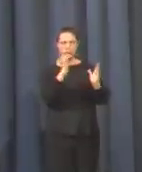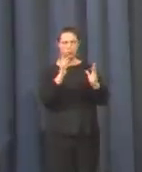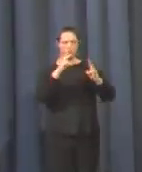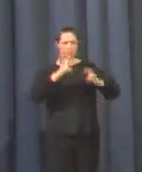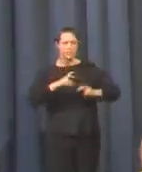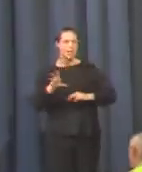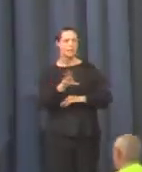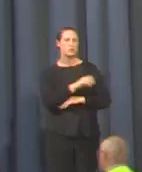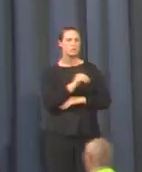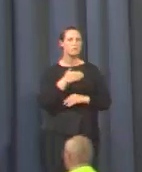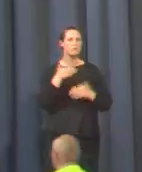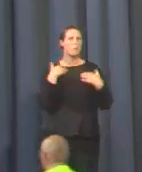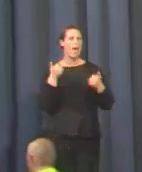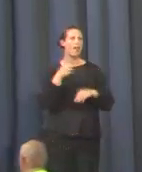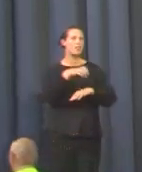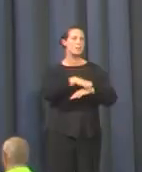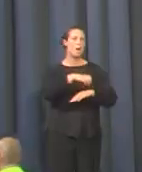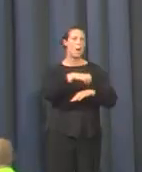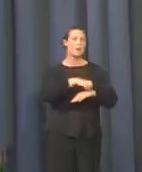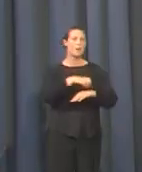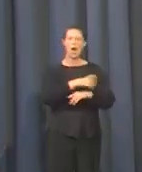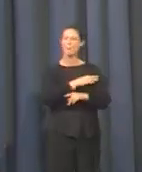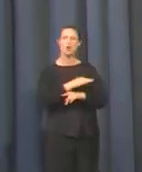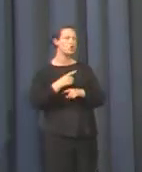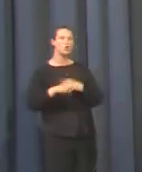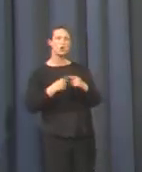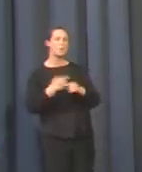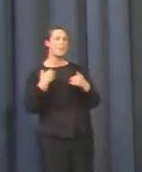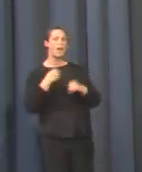the health department there.